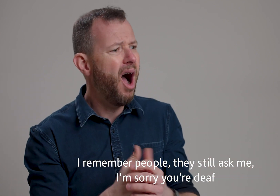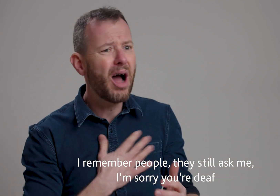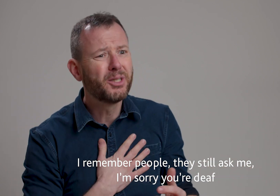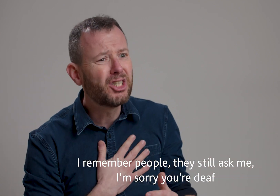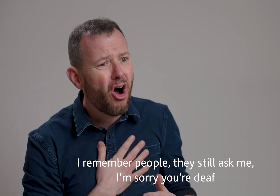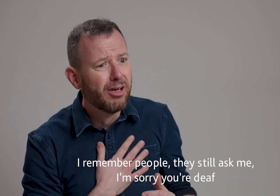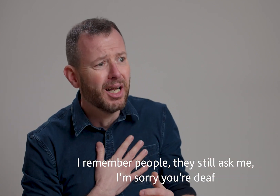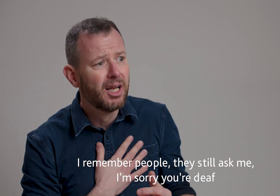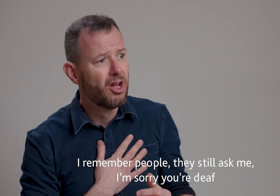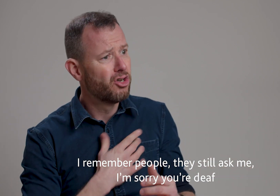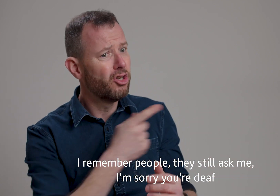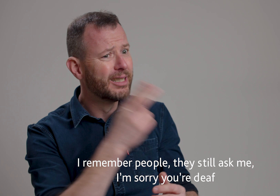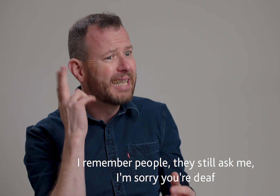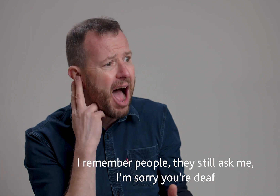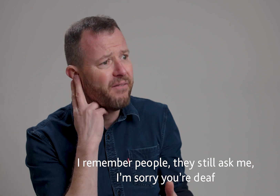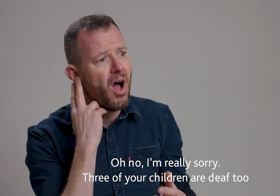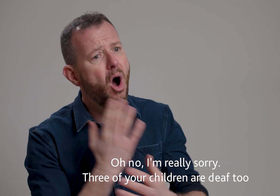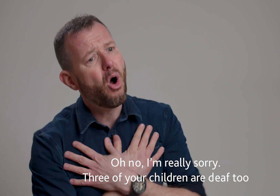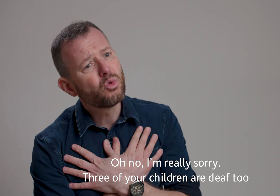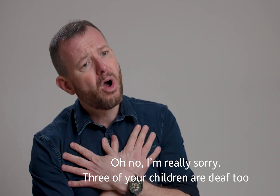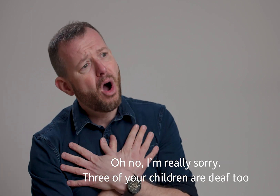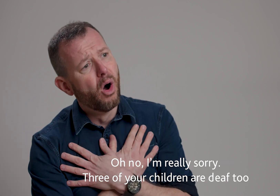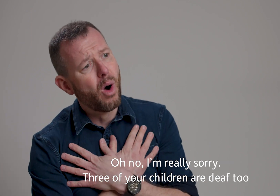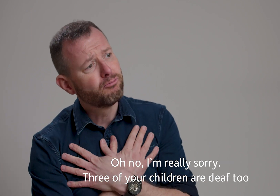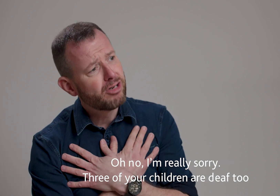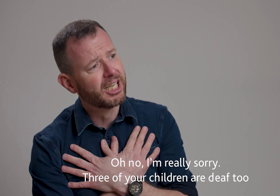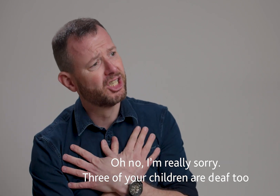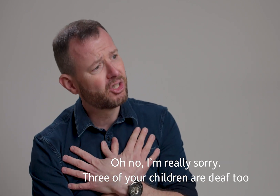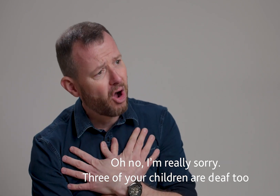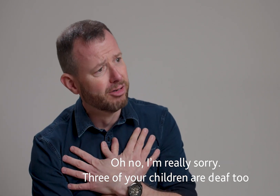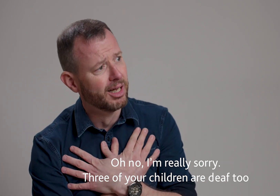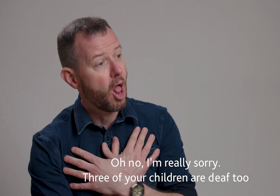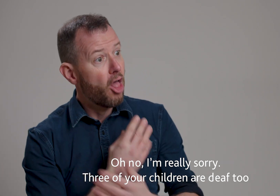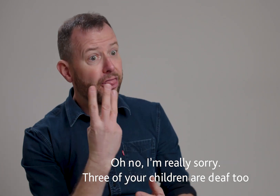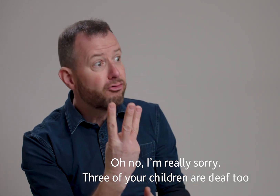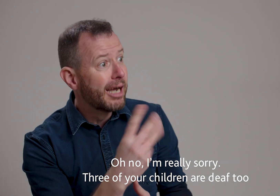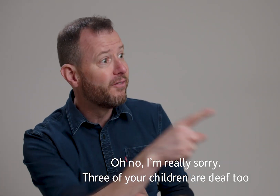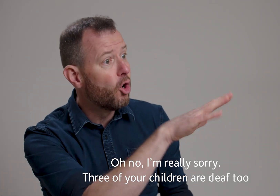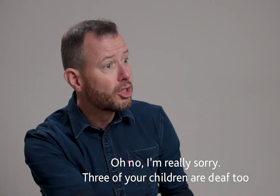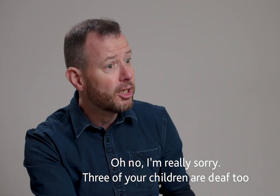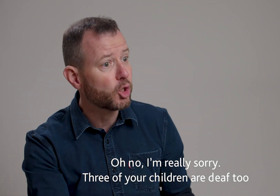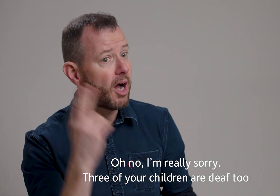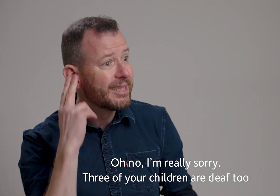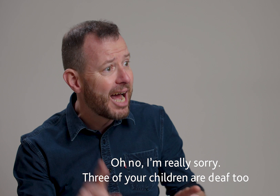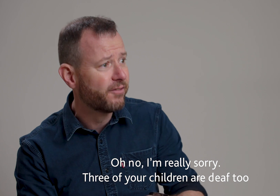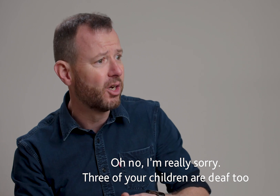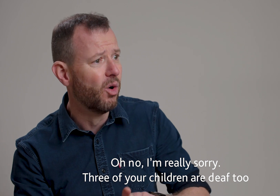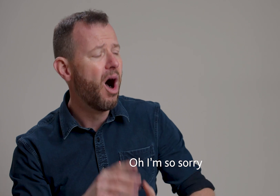I'm sorry, you're deaf. Oh no, I'm really sorry. Three of your children are deaf too. Oh,